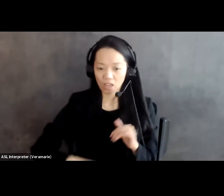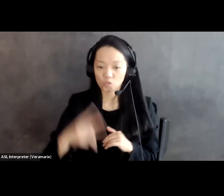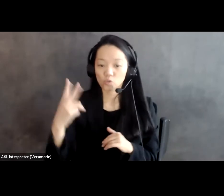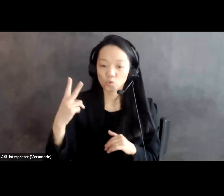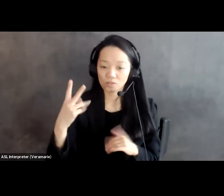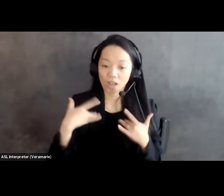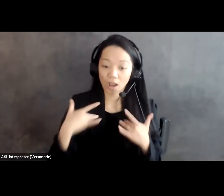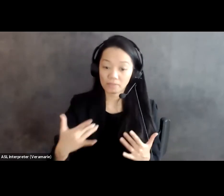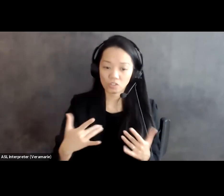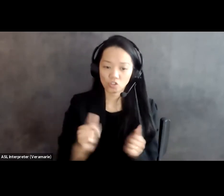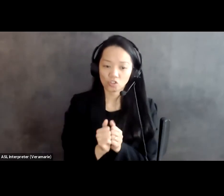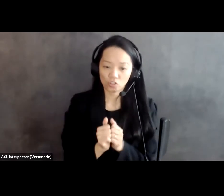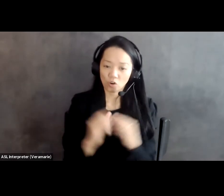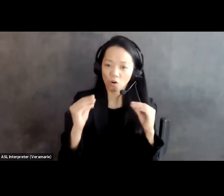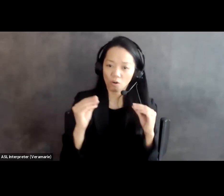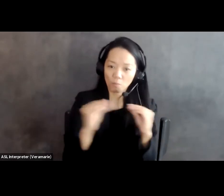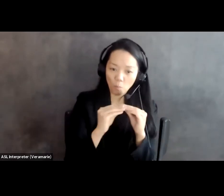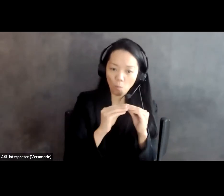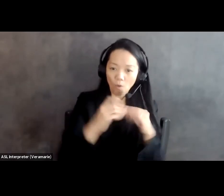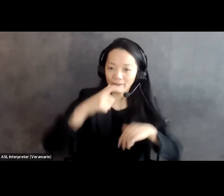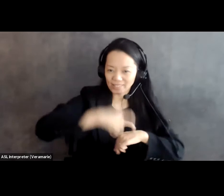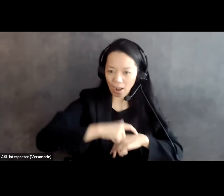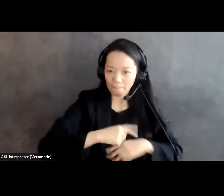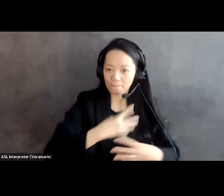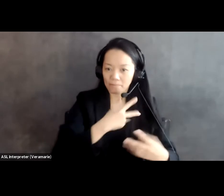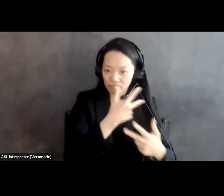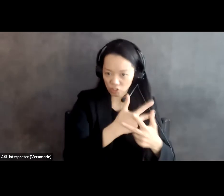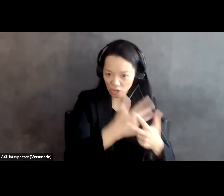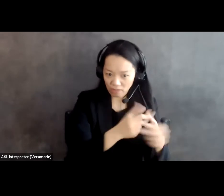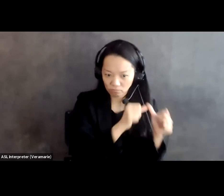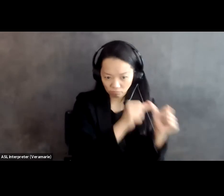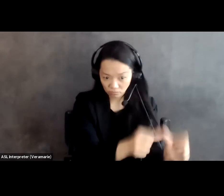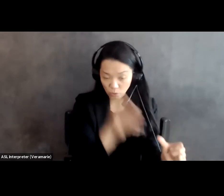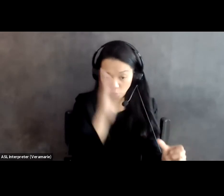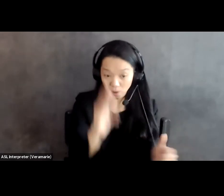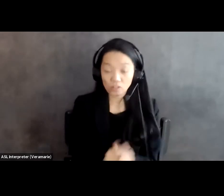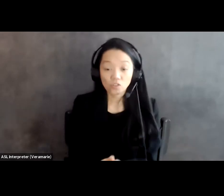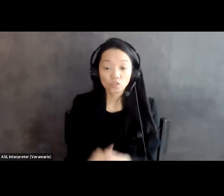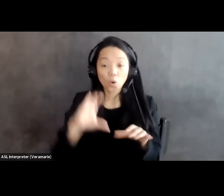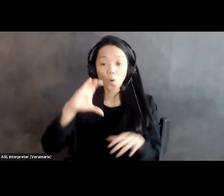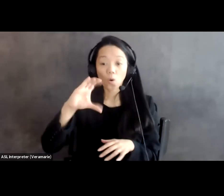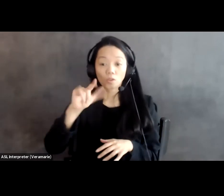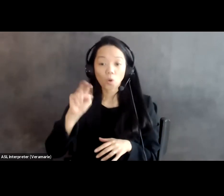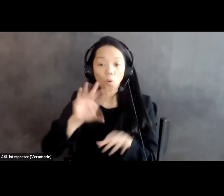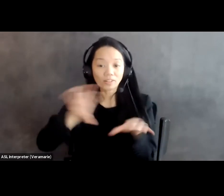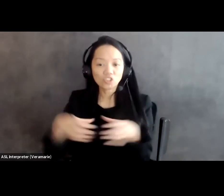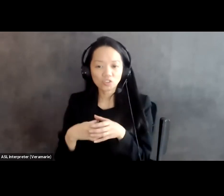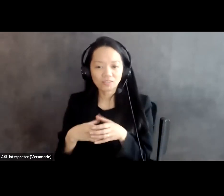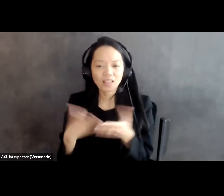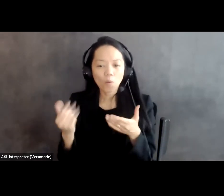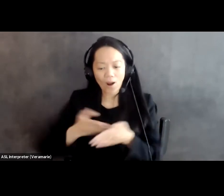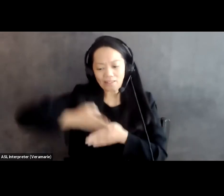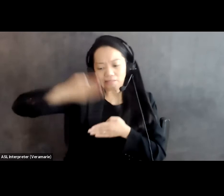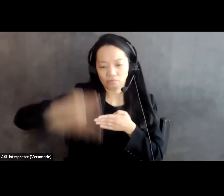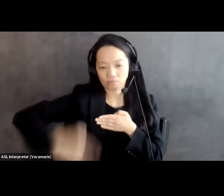more likely to serve a longer sentence. So the coalition set out to end